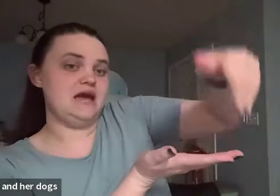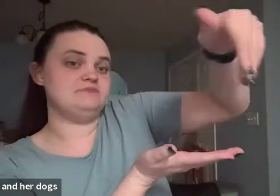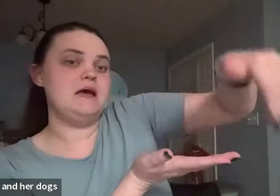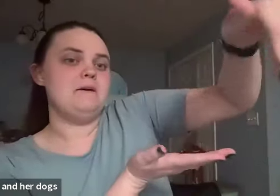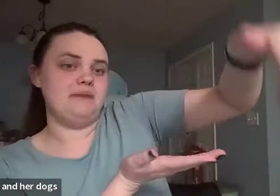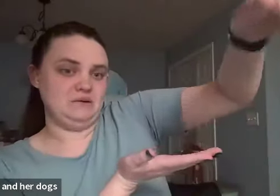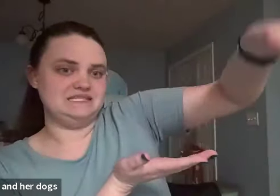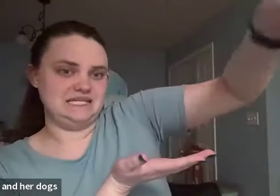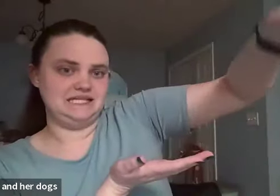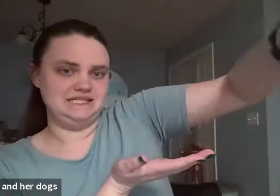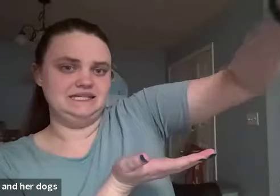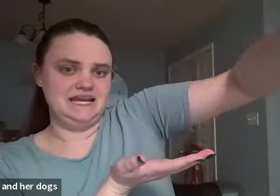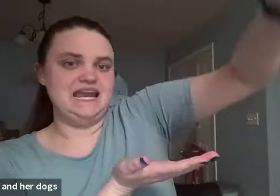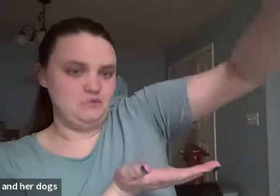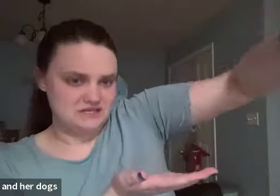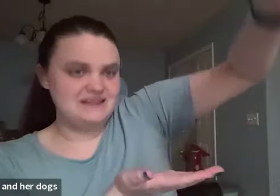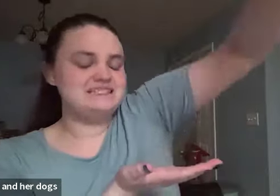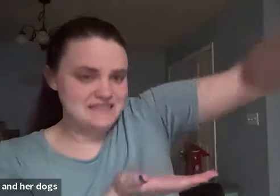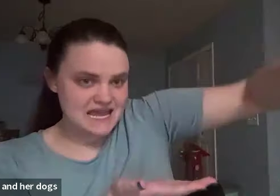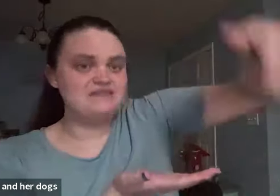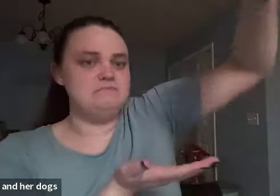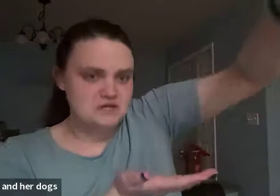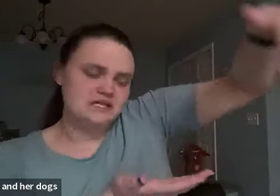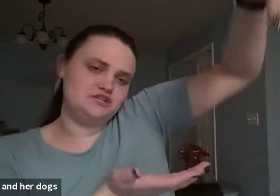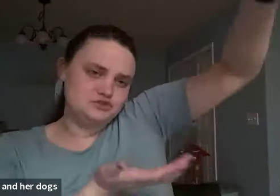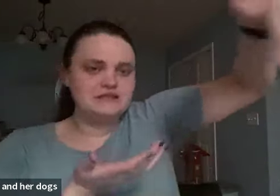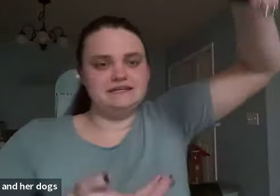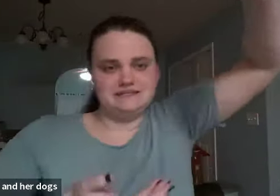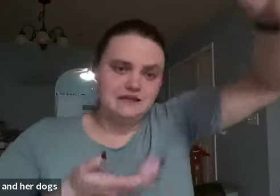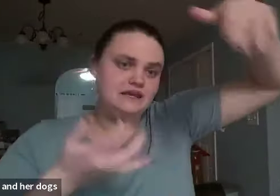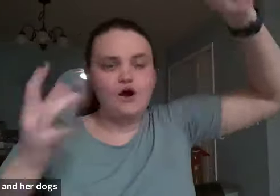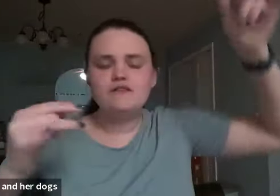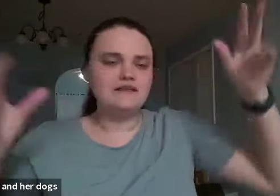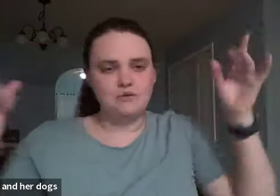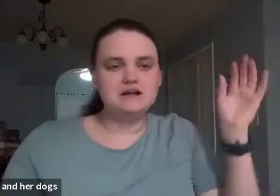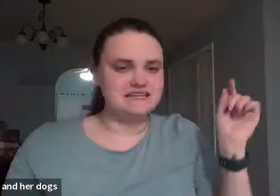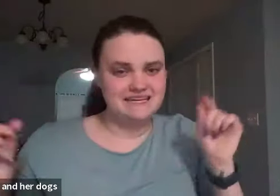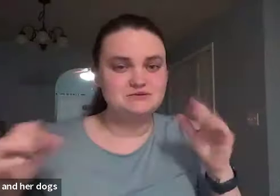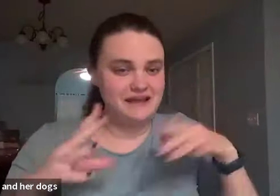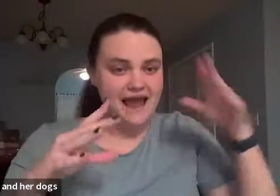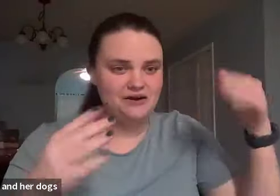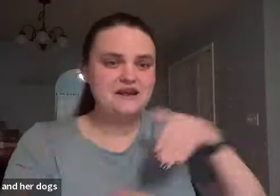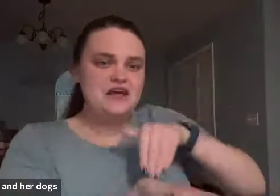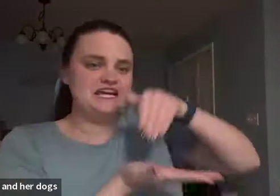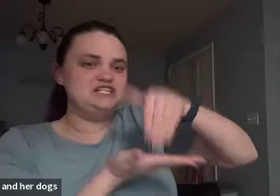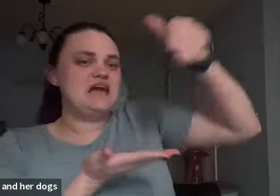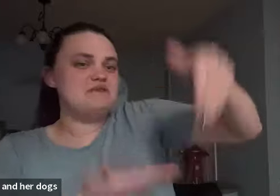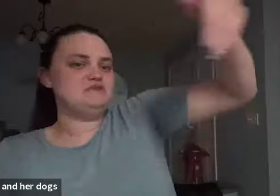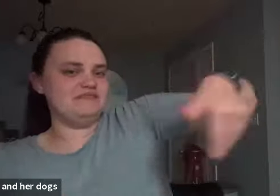kept bouncing. And it was like saying the billion, trillion, zillion, all the like words that kids will like add on. He just kept doing